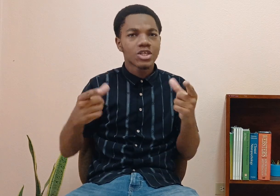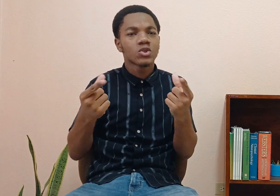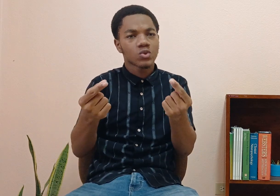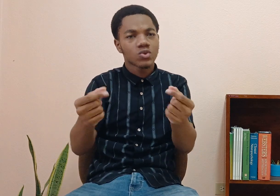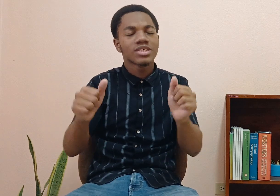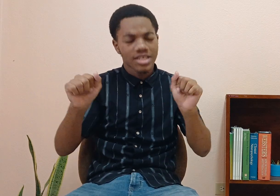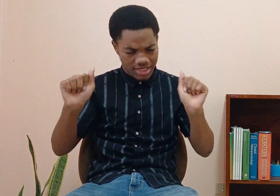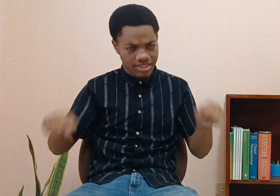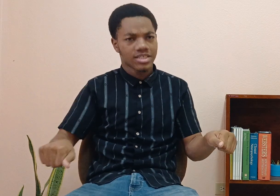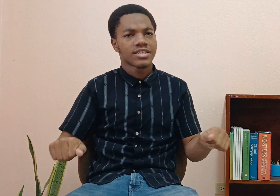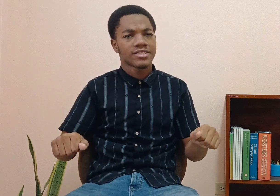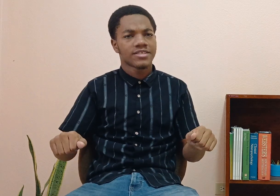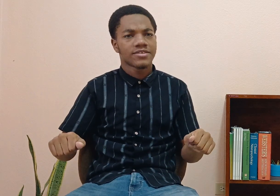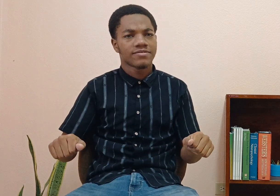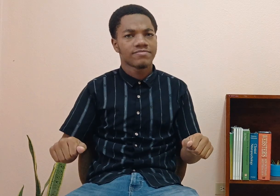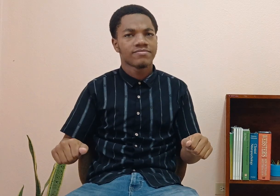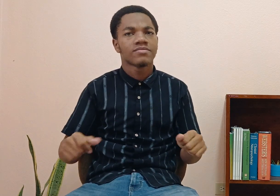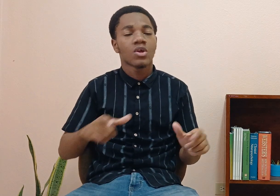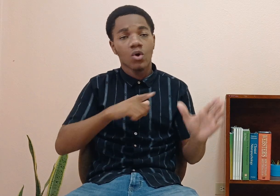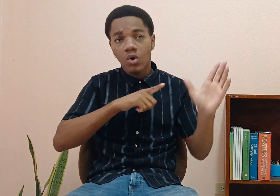Lord, you know the moments that I've wasted.